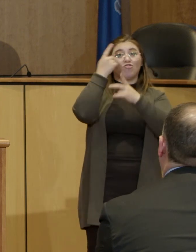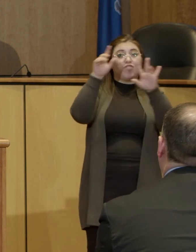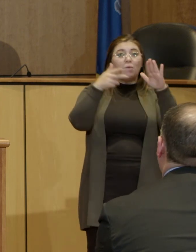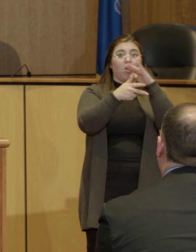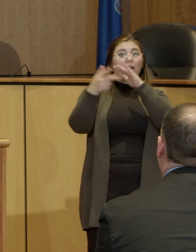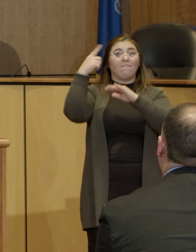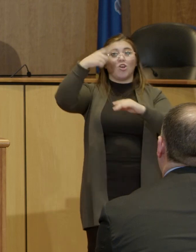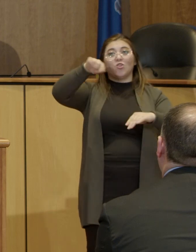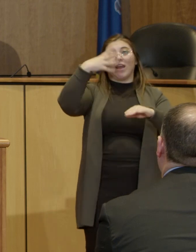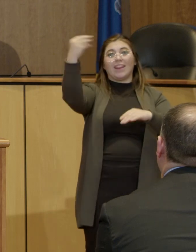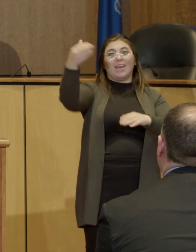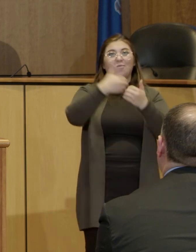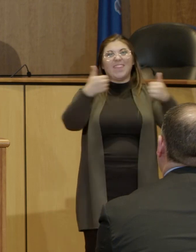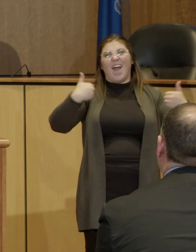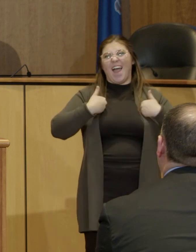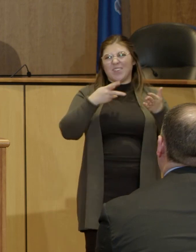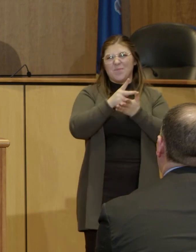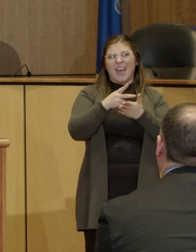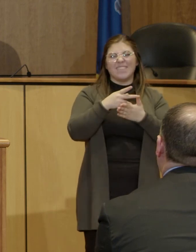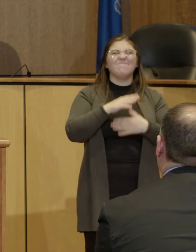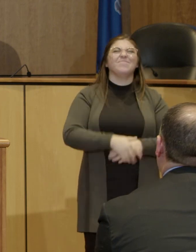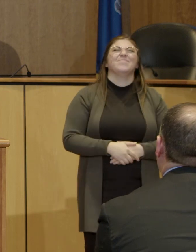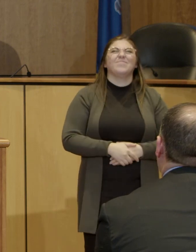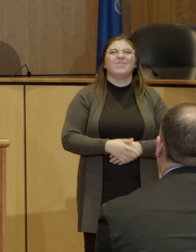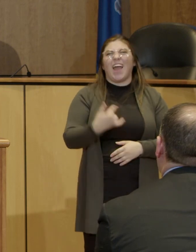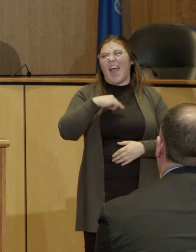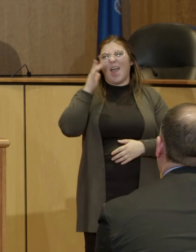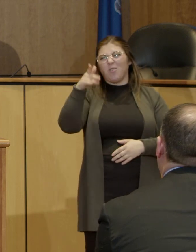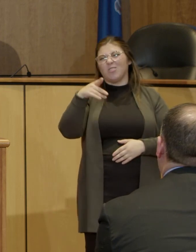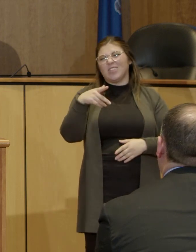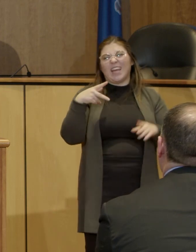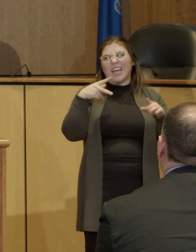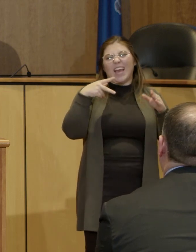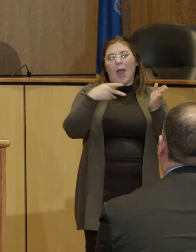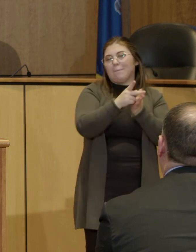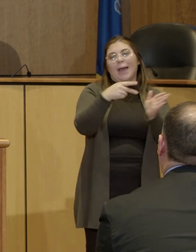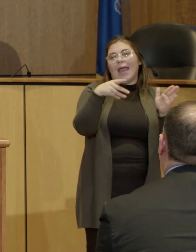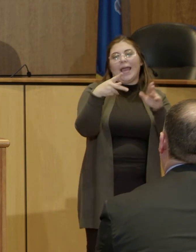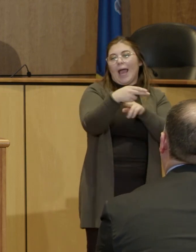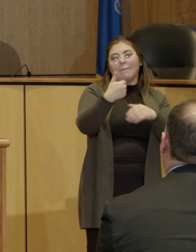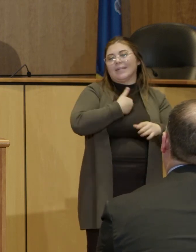so you can get out without having to pay. I'll just take a pay cut.